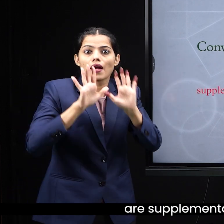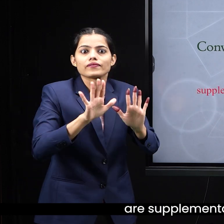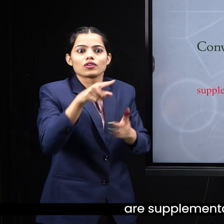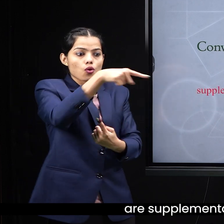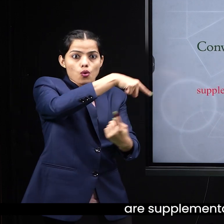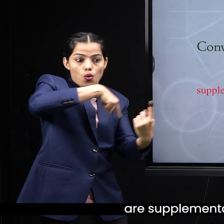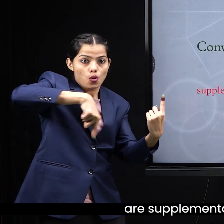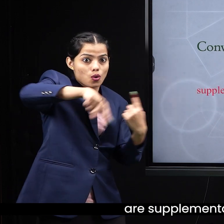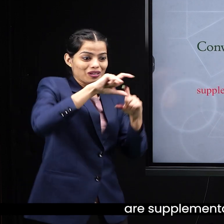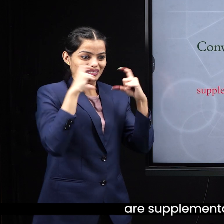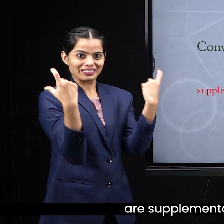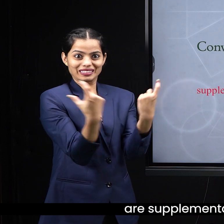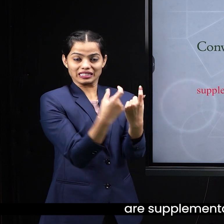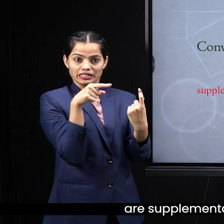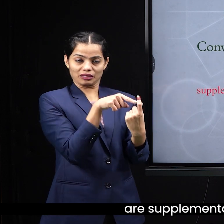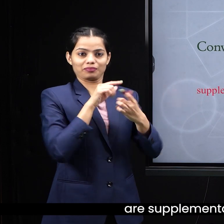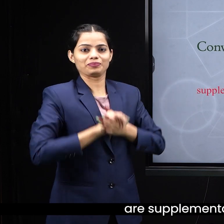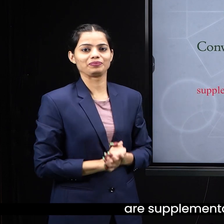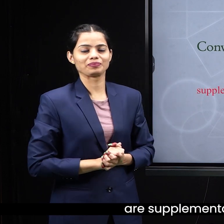supplementary, then the quadrilateral is cyclic.